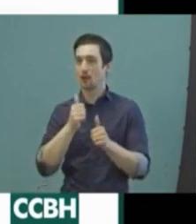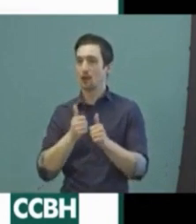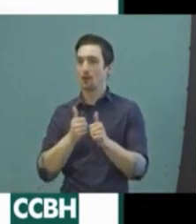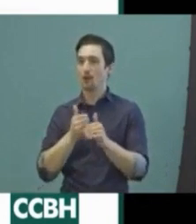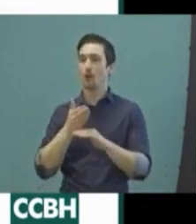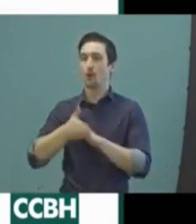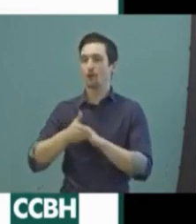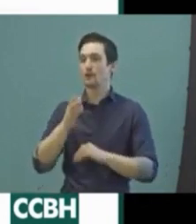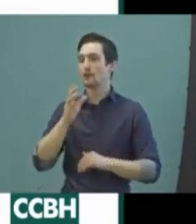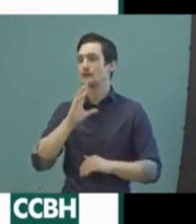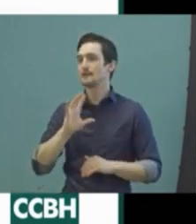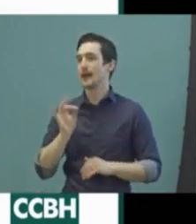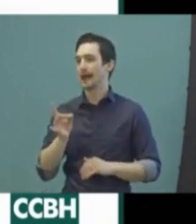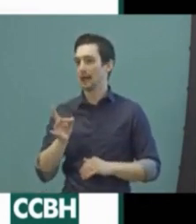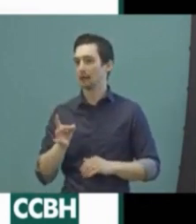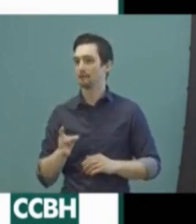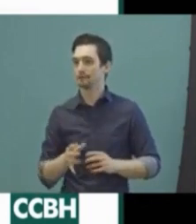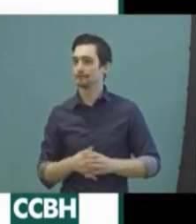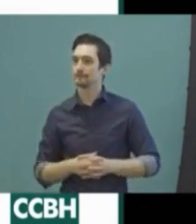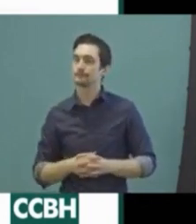80.